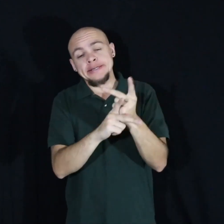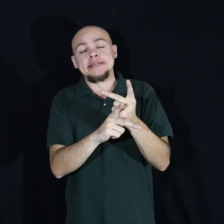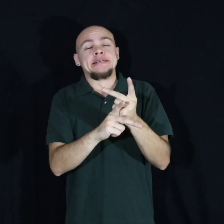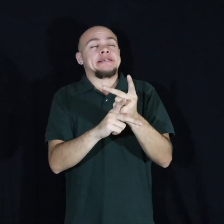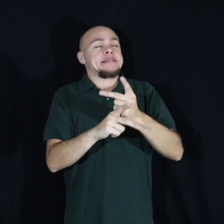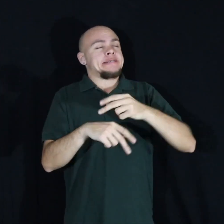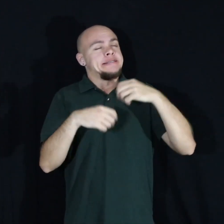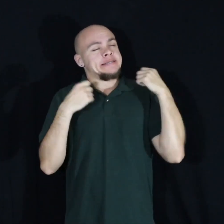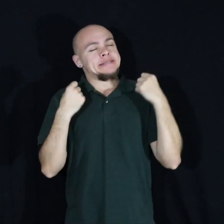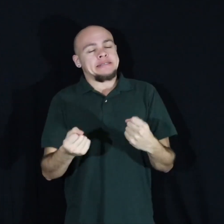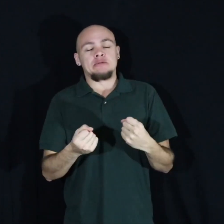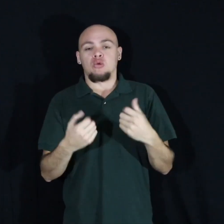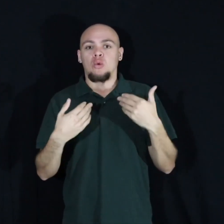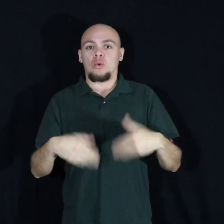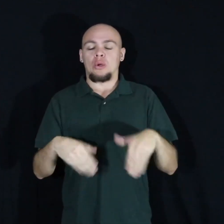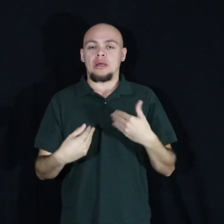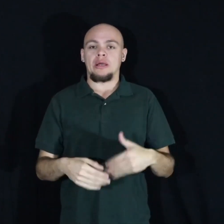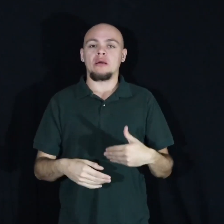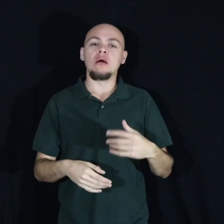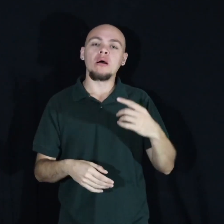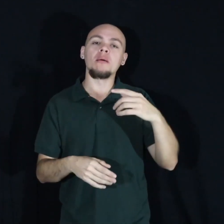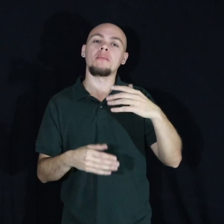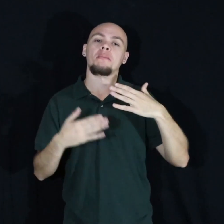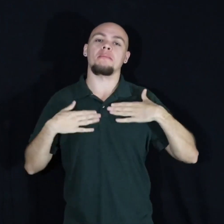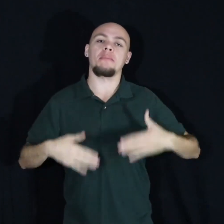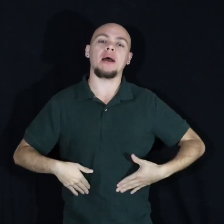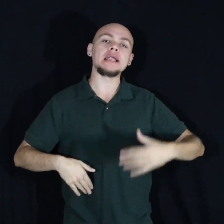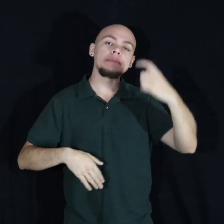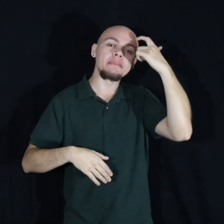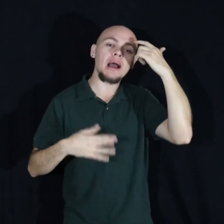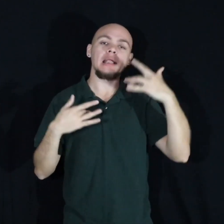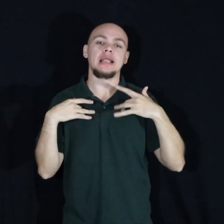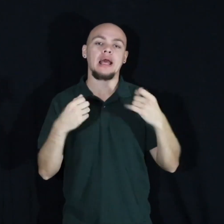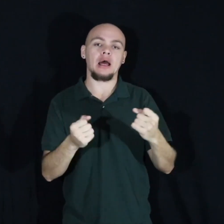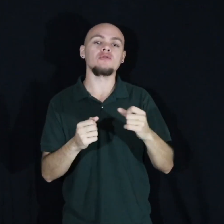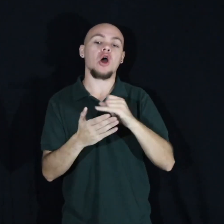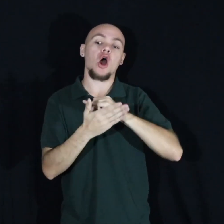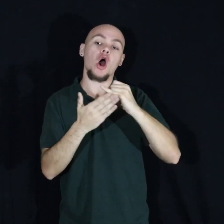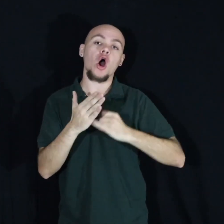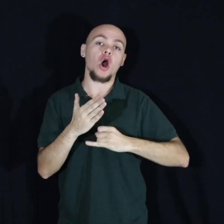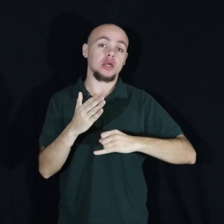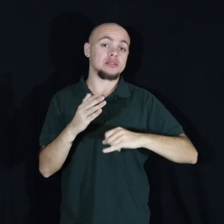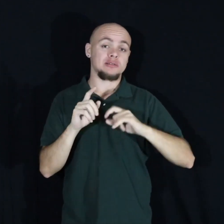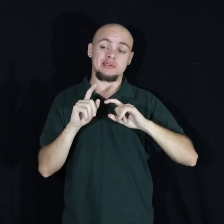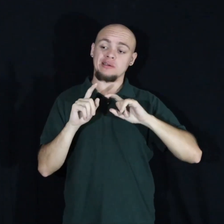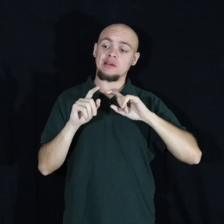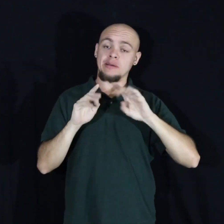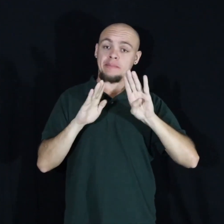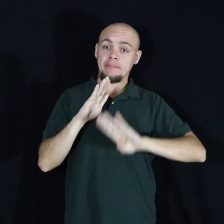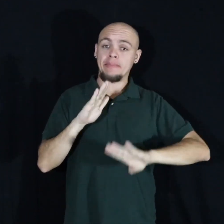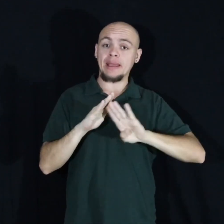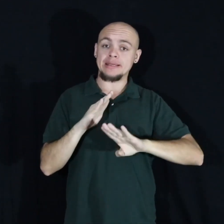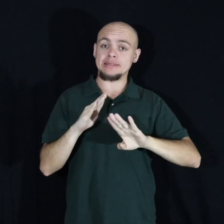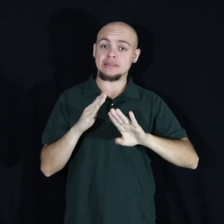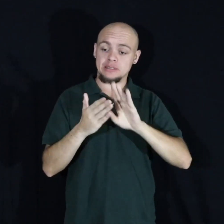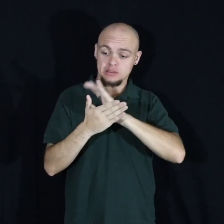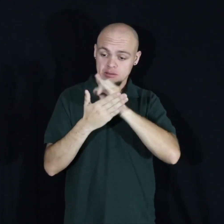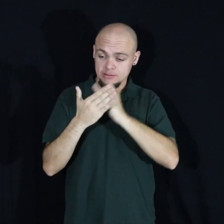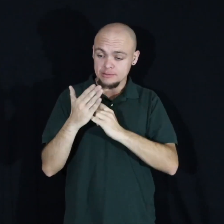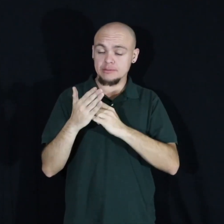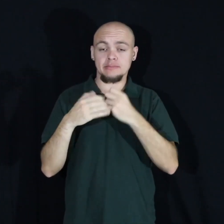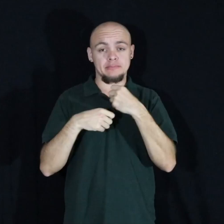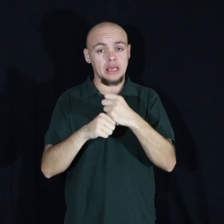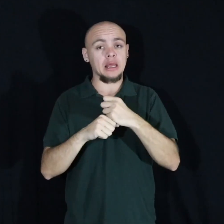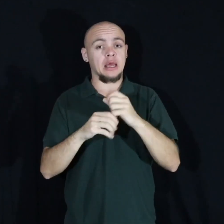my mind, body, and spirit health by participating in art-based healing circles with other survivors and engaging in frequent journaling